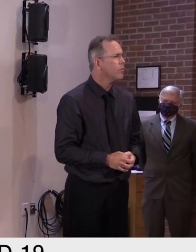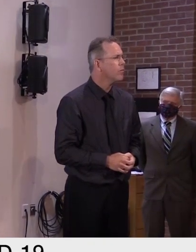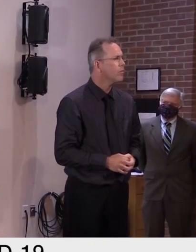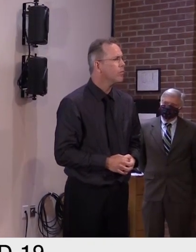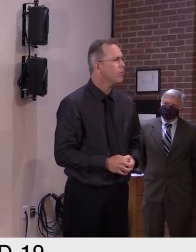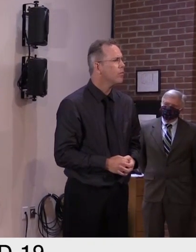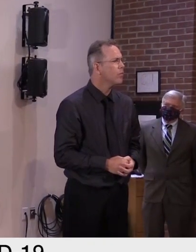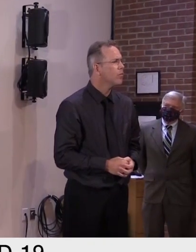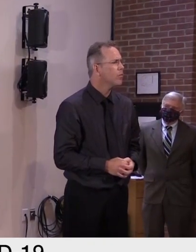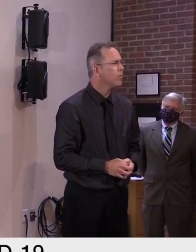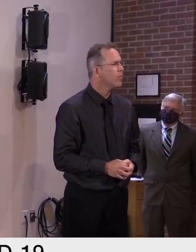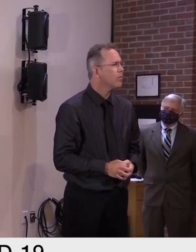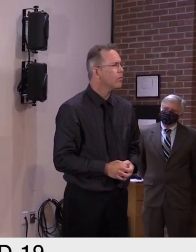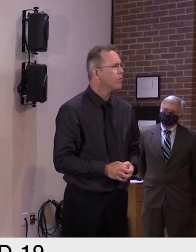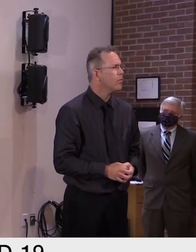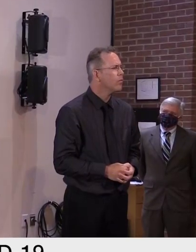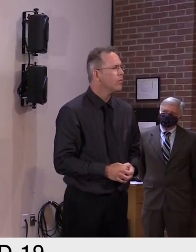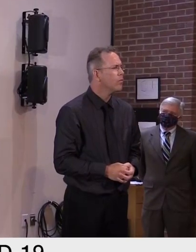my limit?